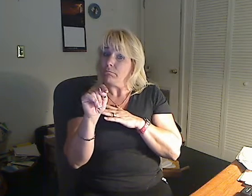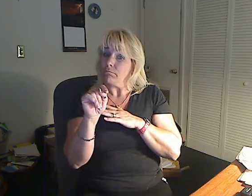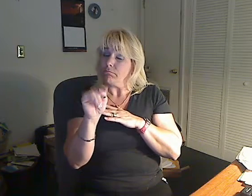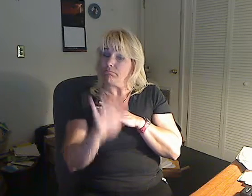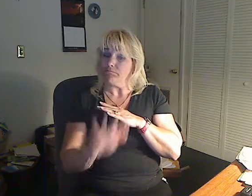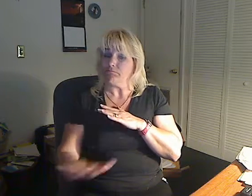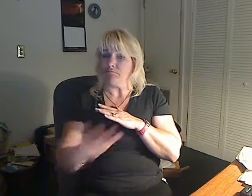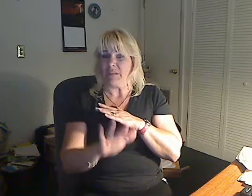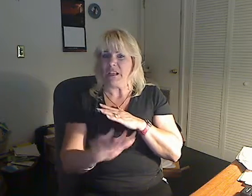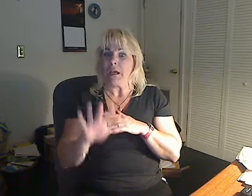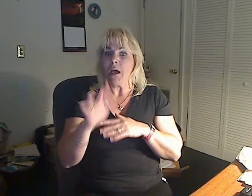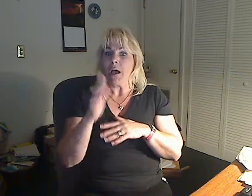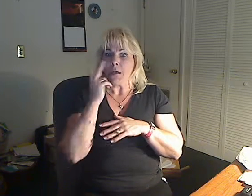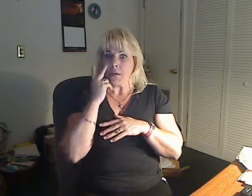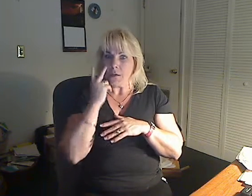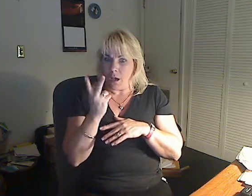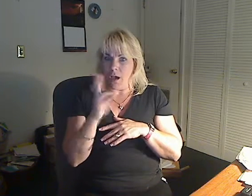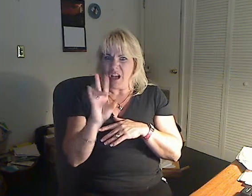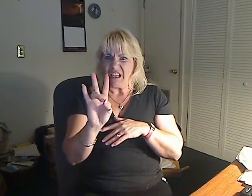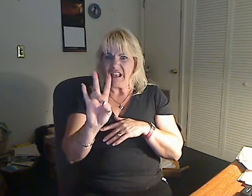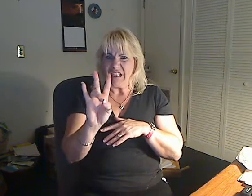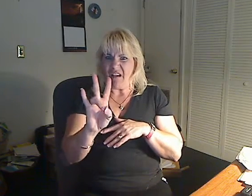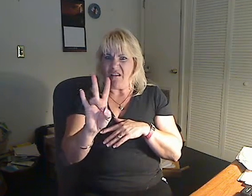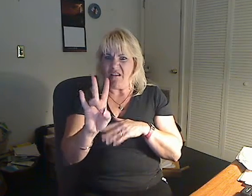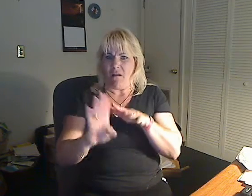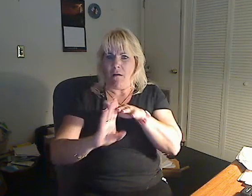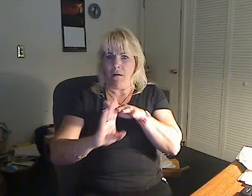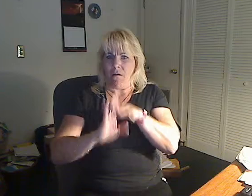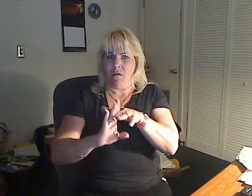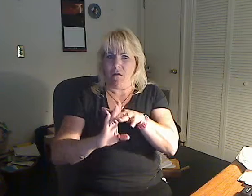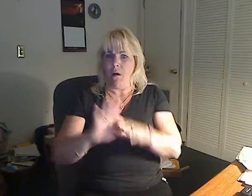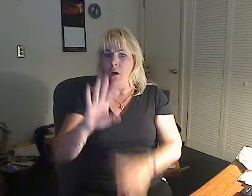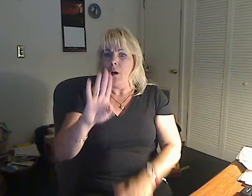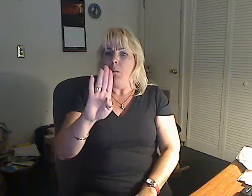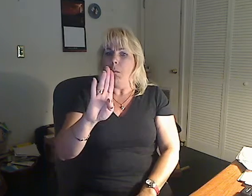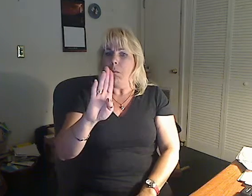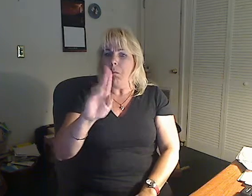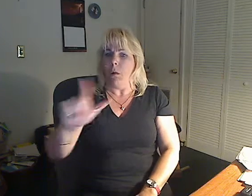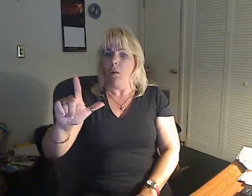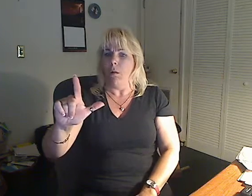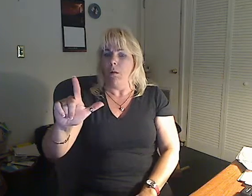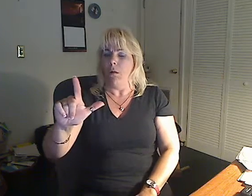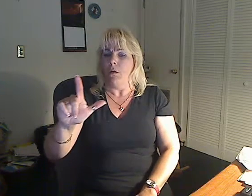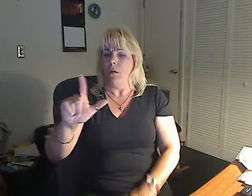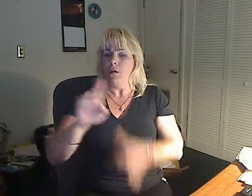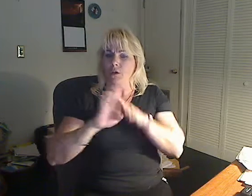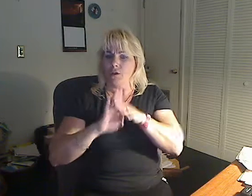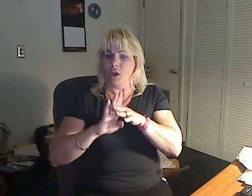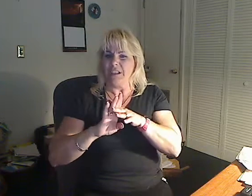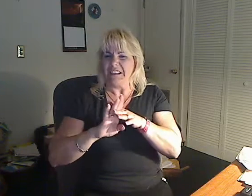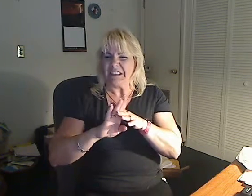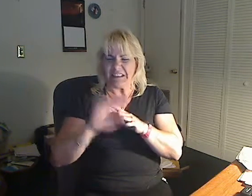7 bull sharks, 10 to 12 feet long, sitting there on the bottom of the